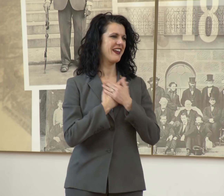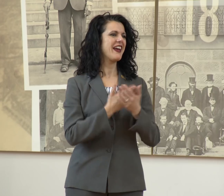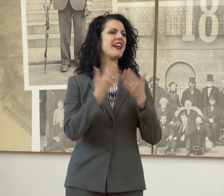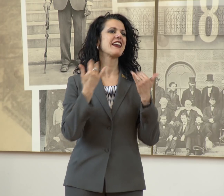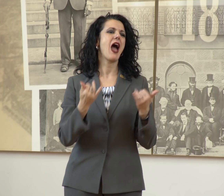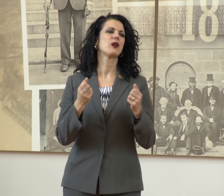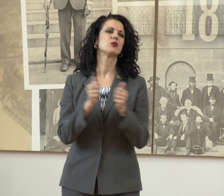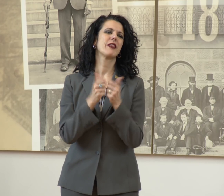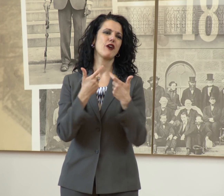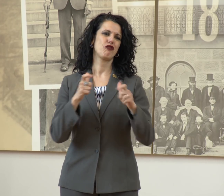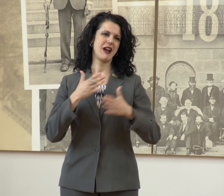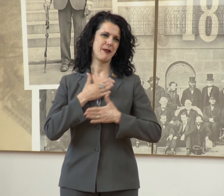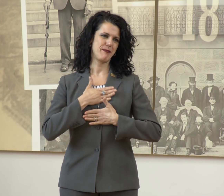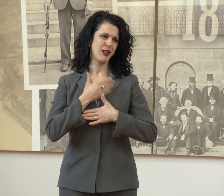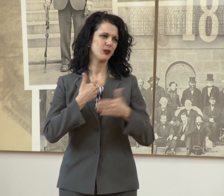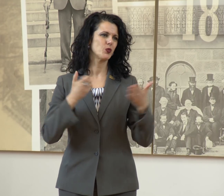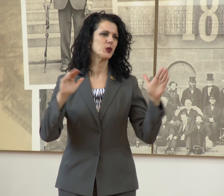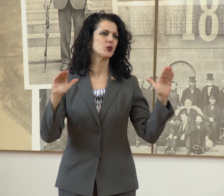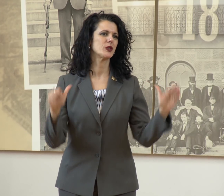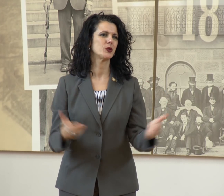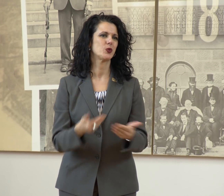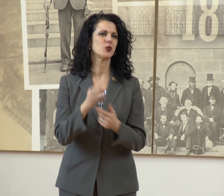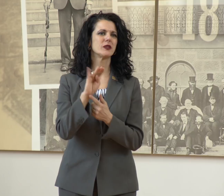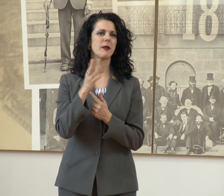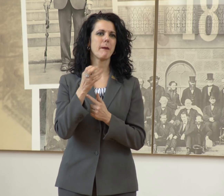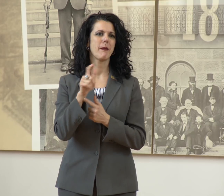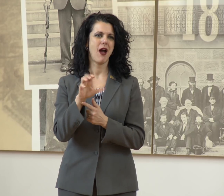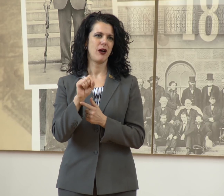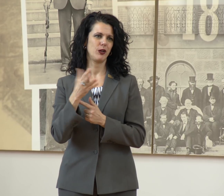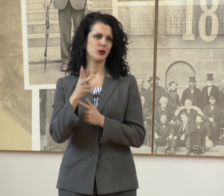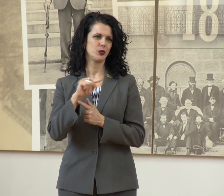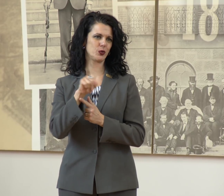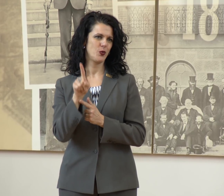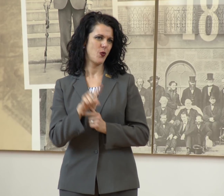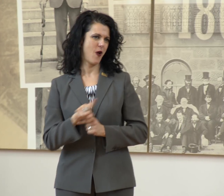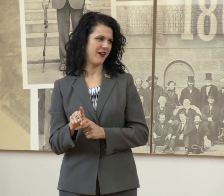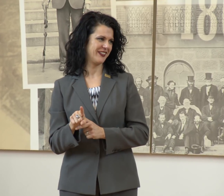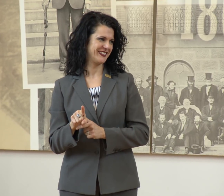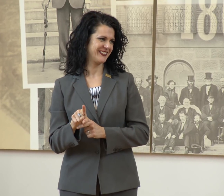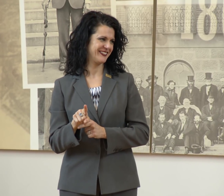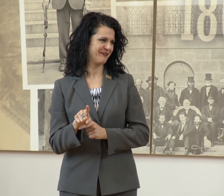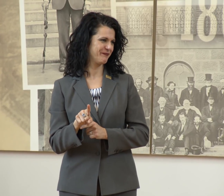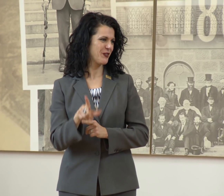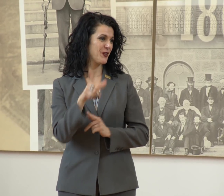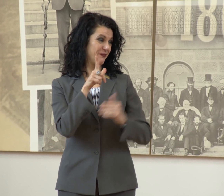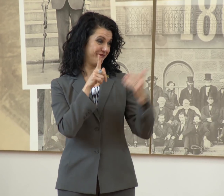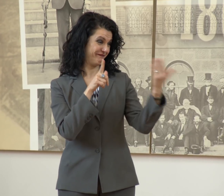Thank you, Alexis. Now it is with my great pleasure to introduce Michael A. Schwartz,